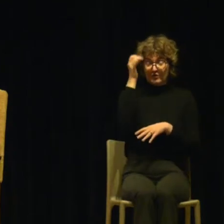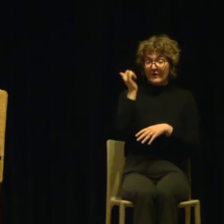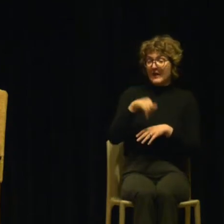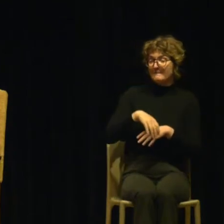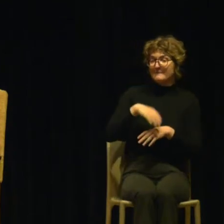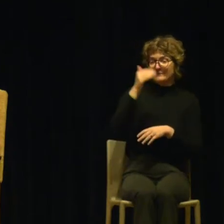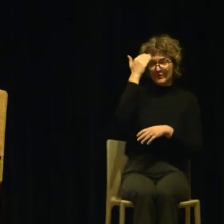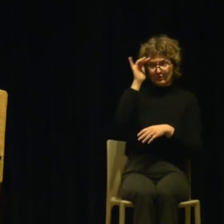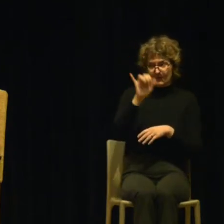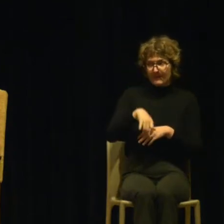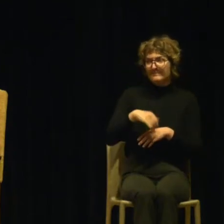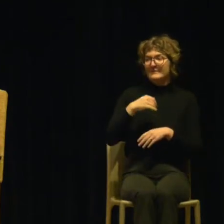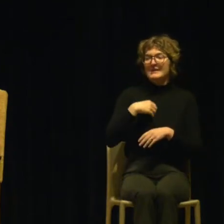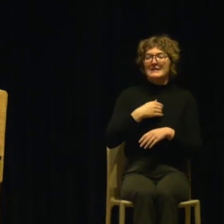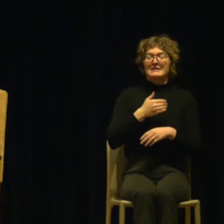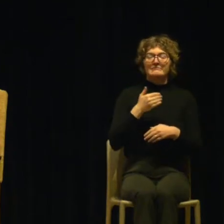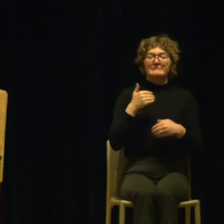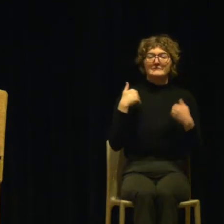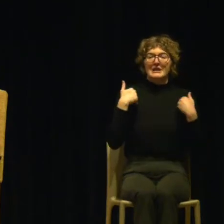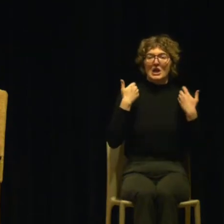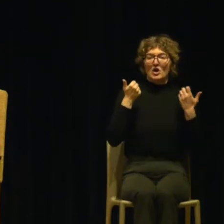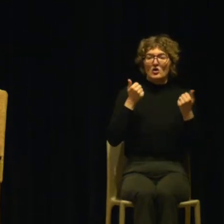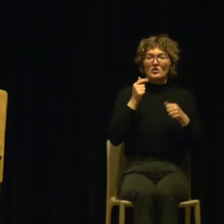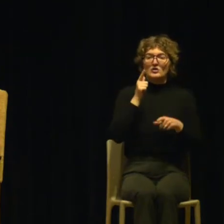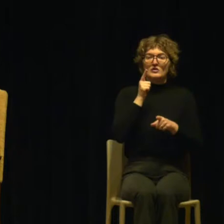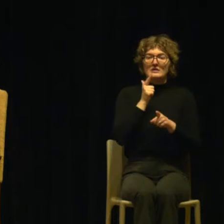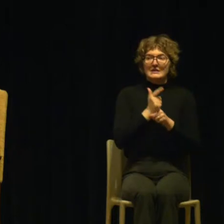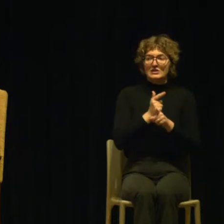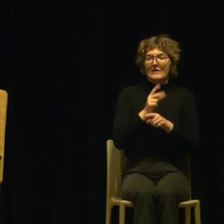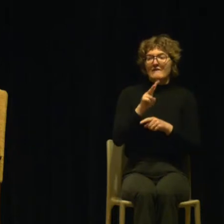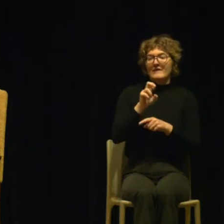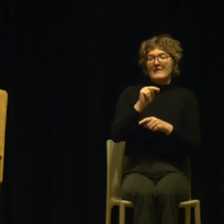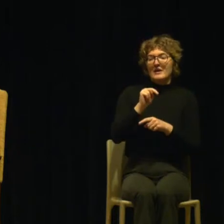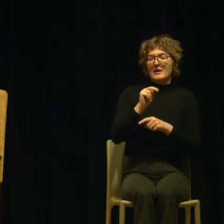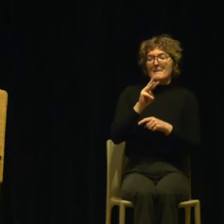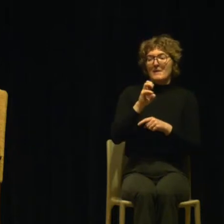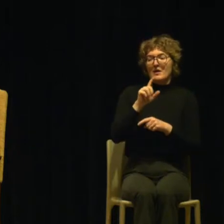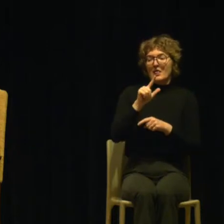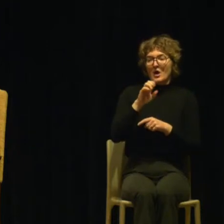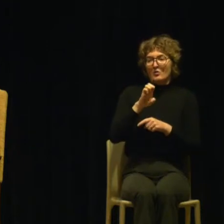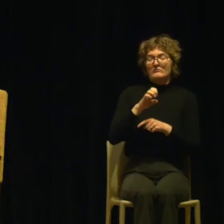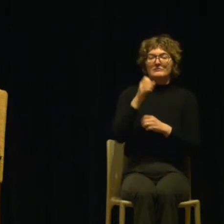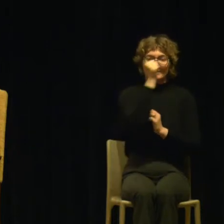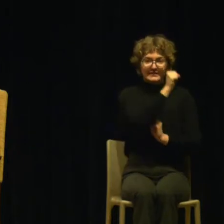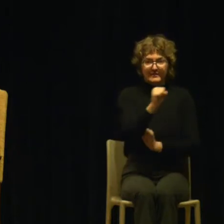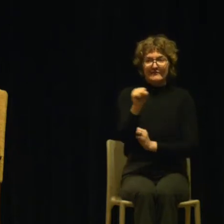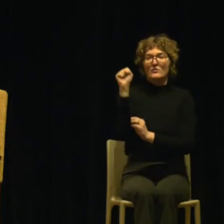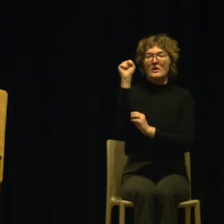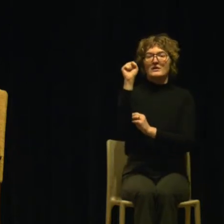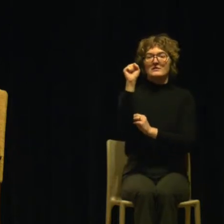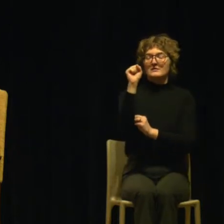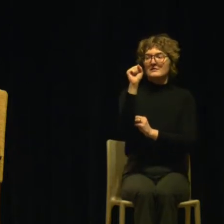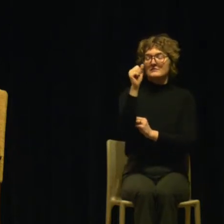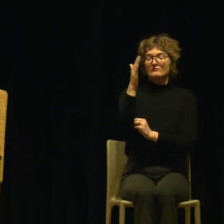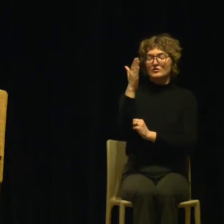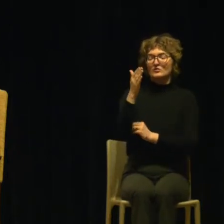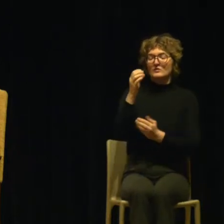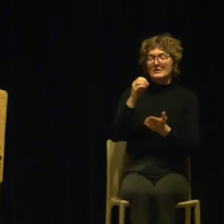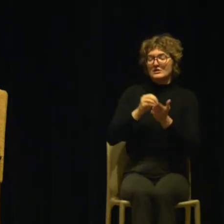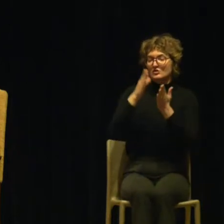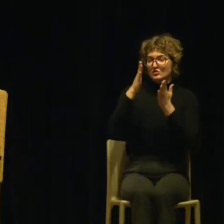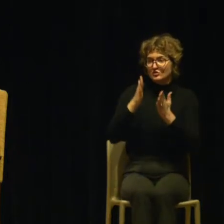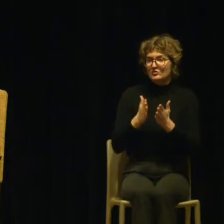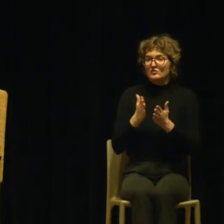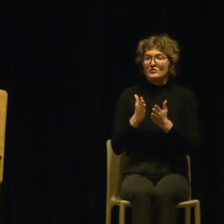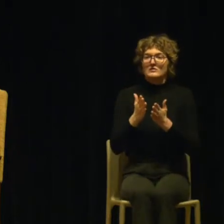Dr. Malone is the younger sister of Vivian Malone, who was a civil rights pioneer. She was one of the students who faced down